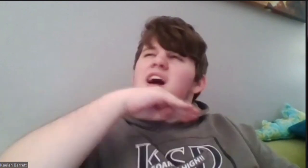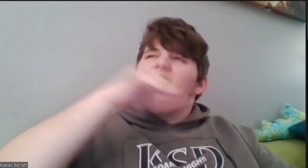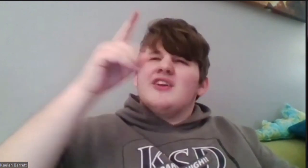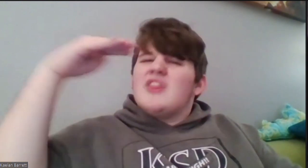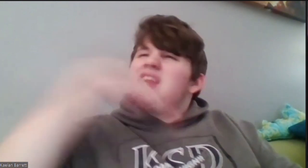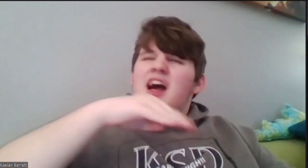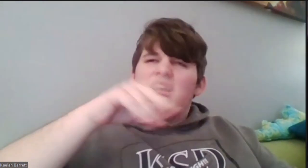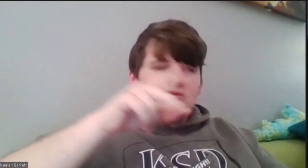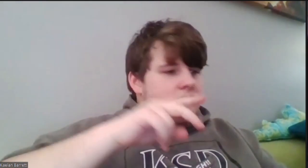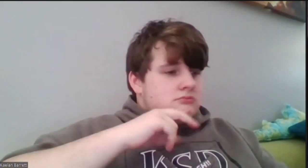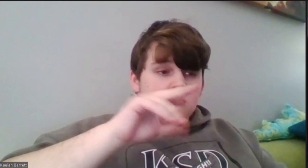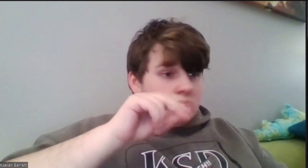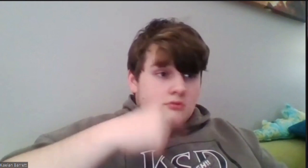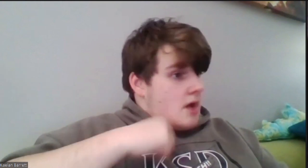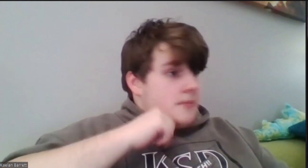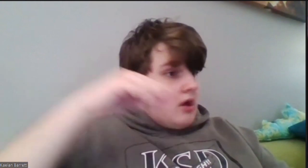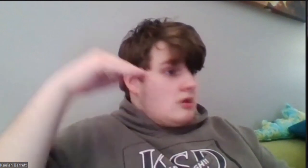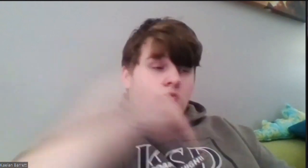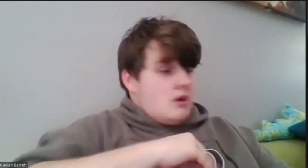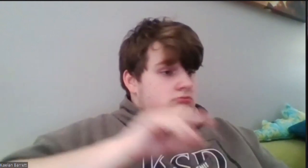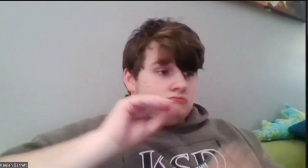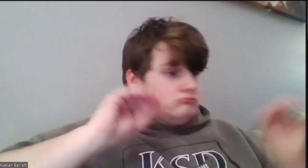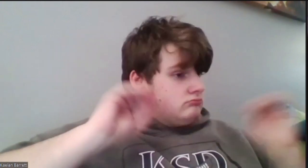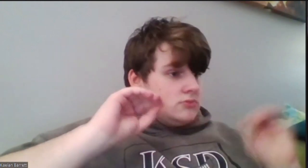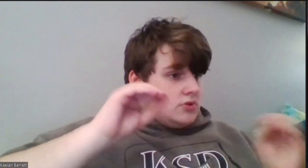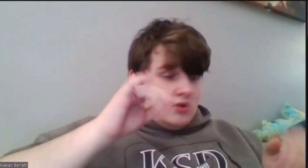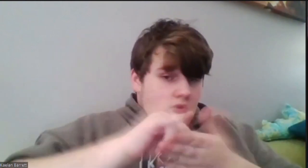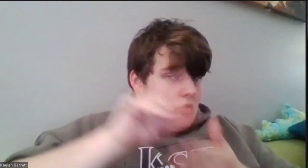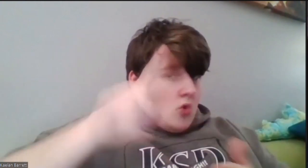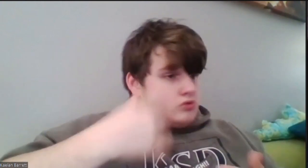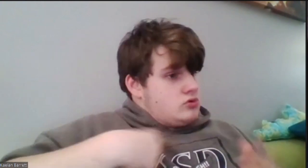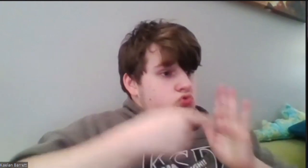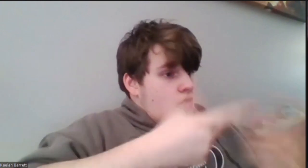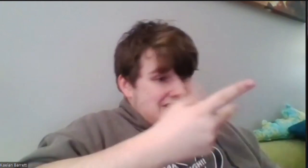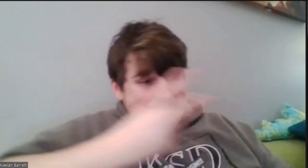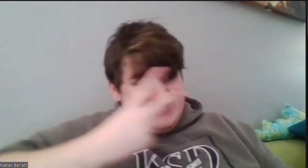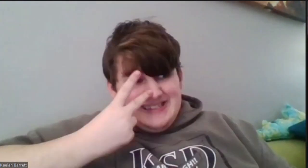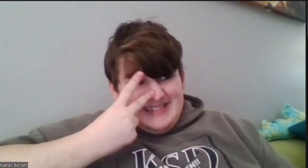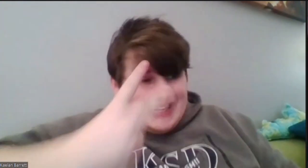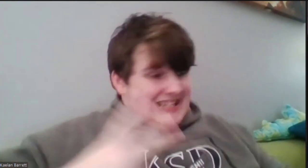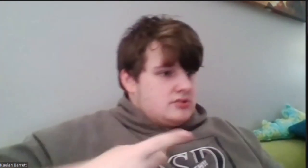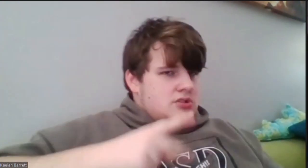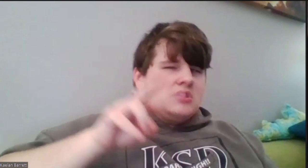saying, "No, you're lying. There's no way. There's no way that this is true. Mm-mm, I don't believe it. Not at all."